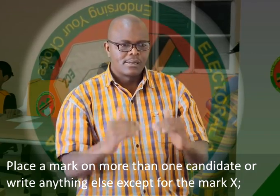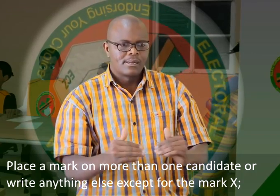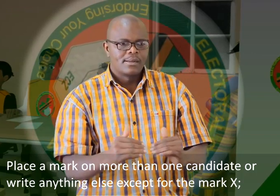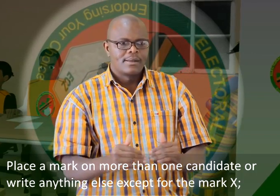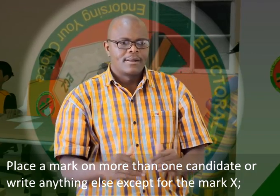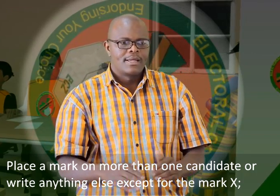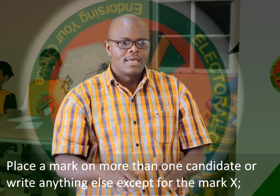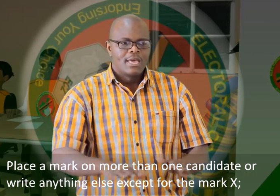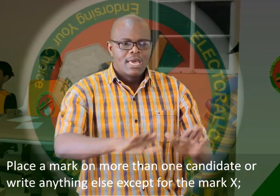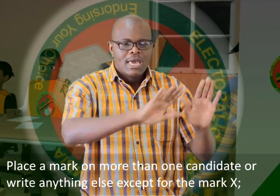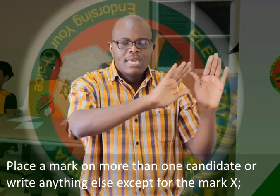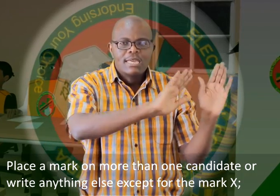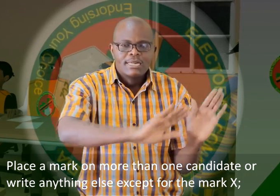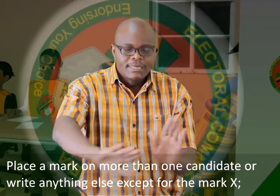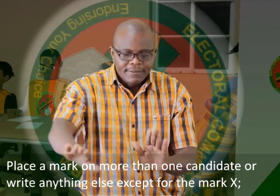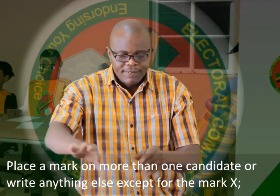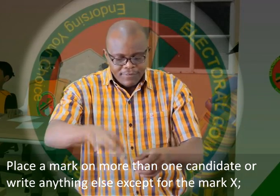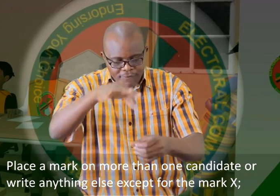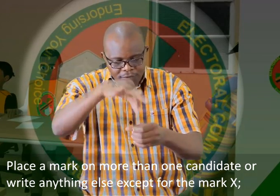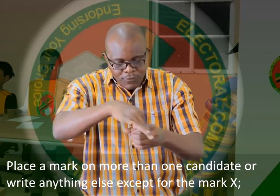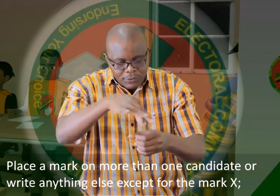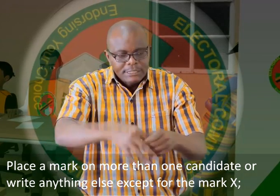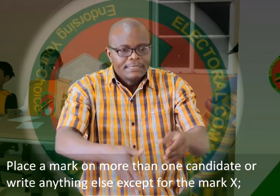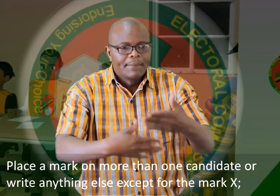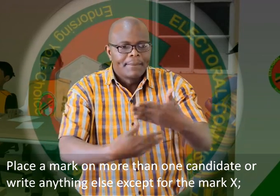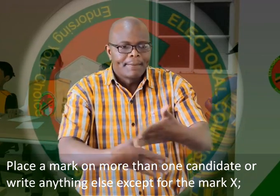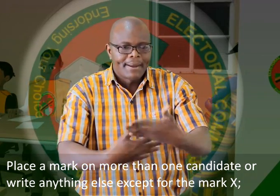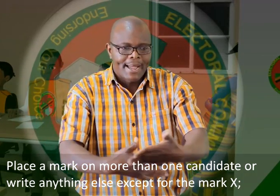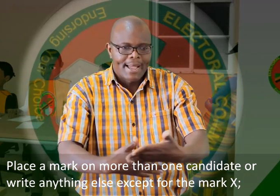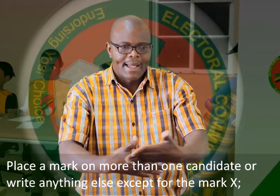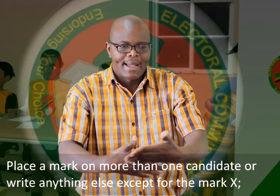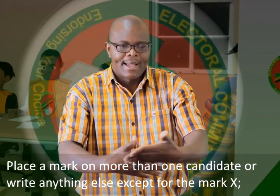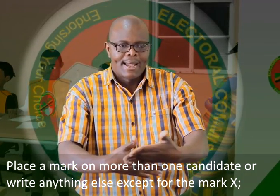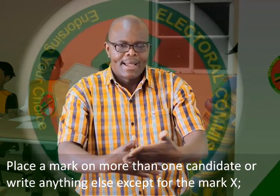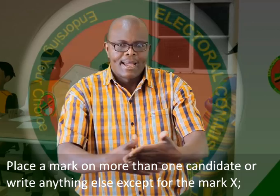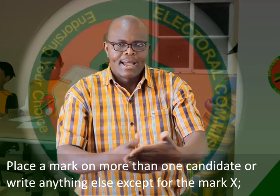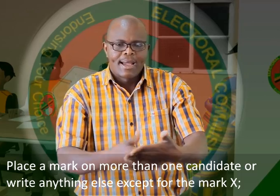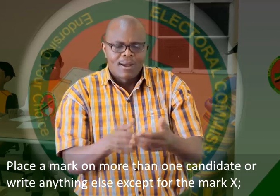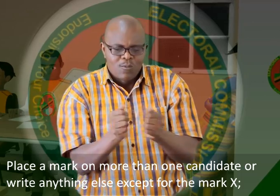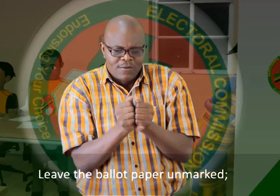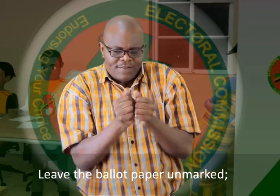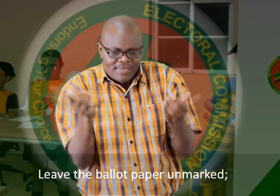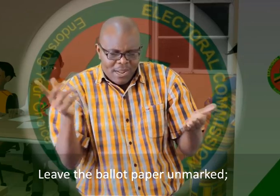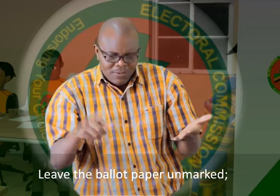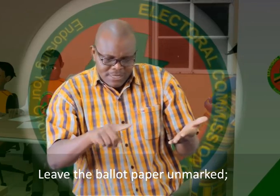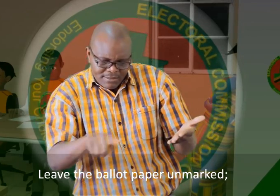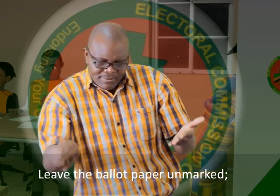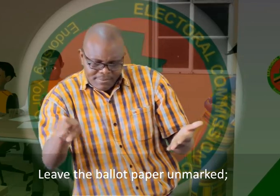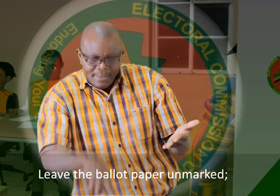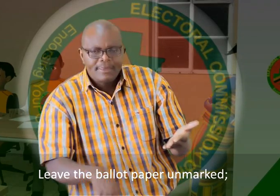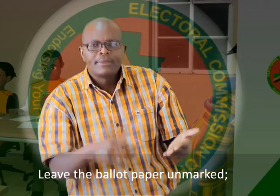candidate or write anything else except for the mark X. Leave the ballot paper unmarked.